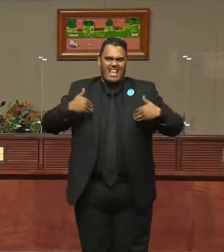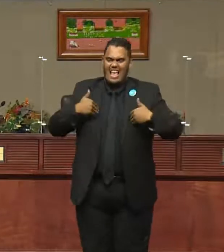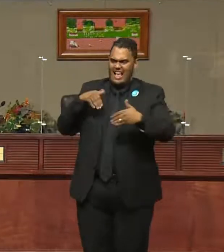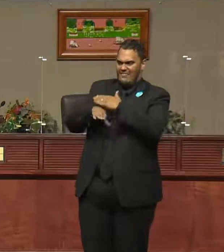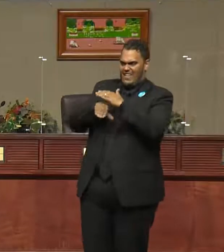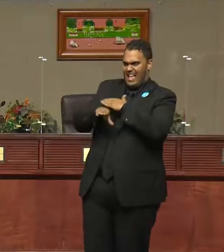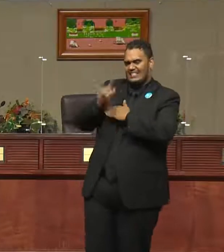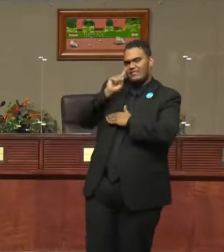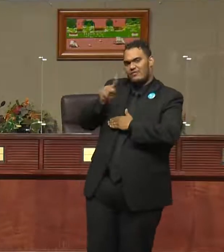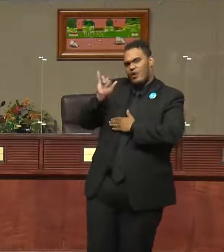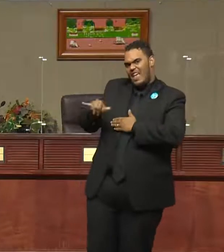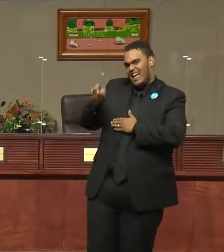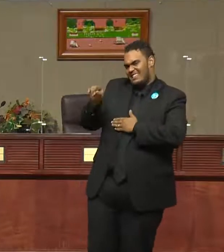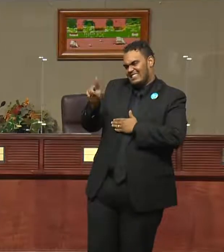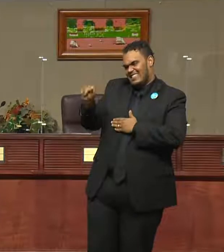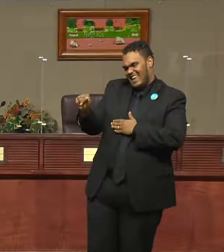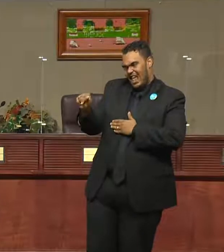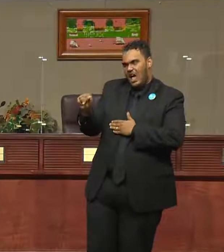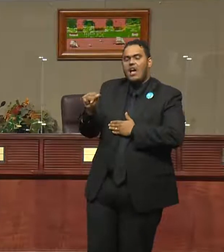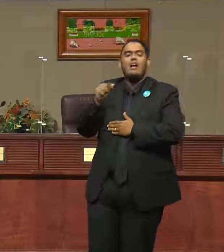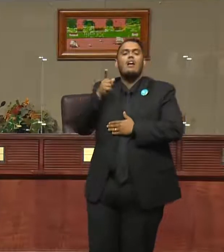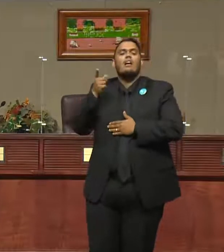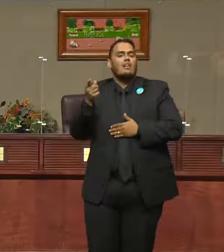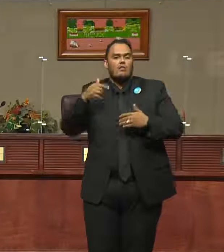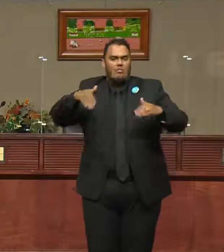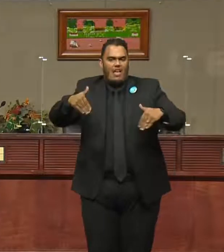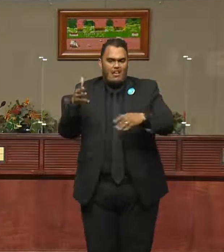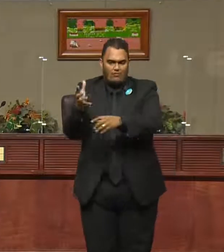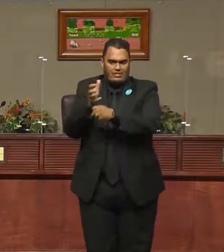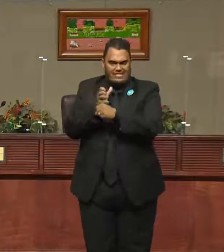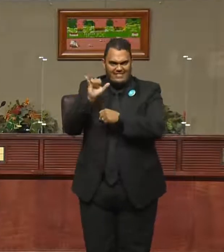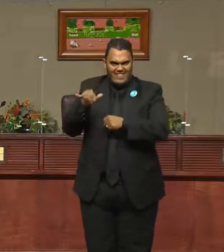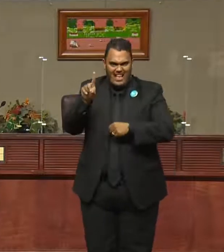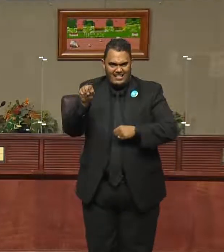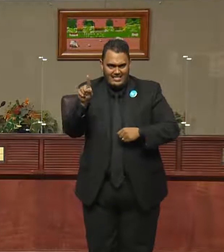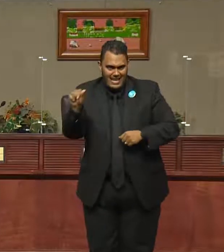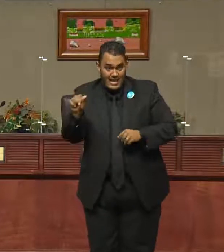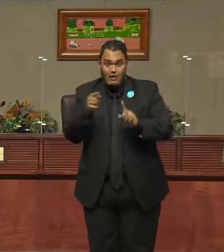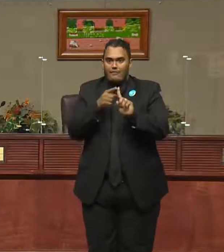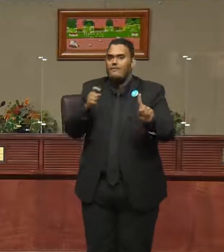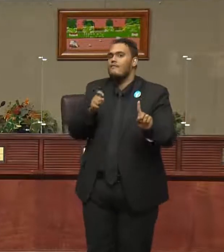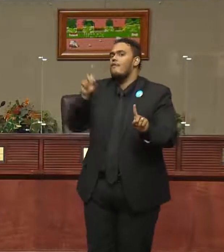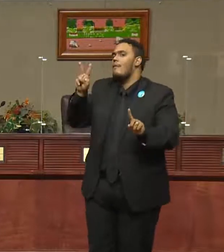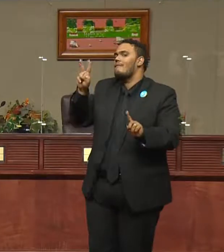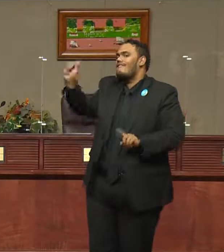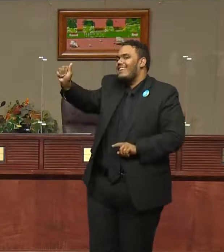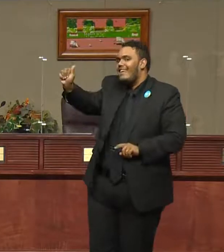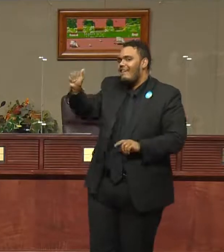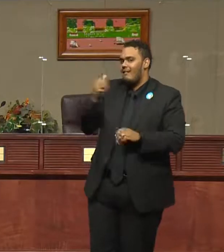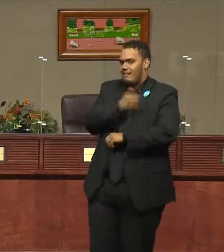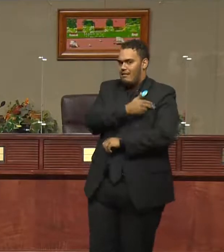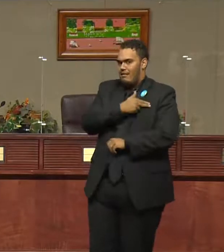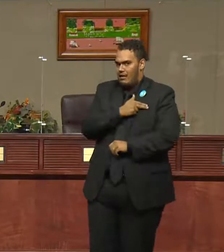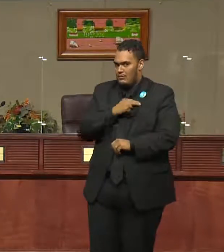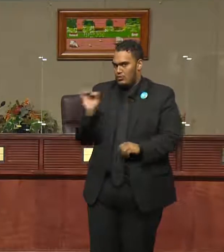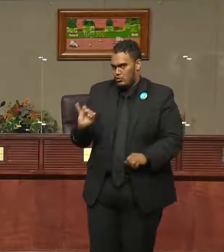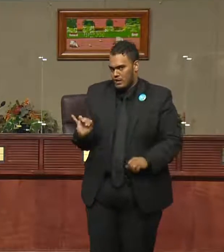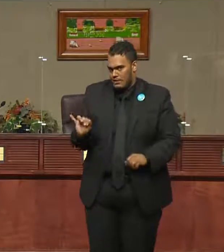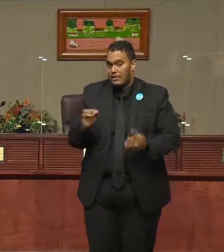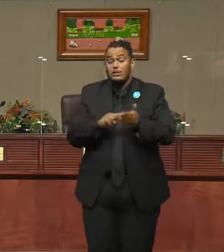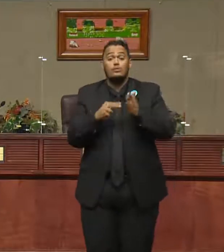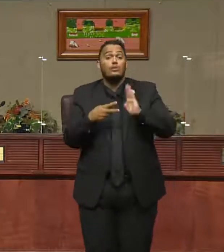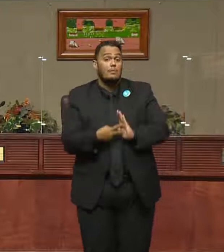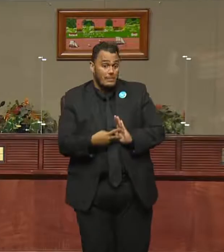other. And also, we have not received information from the VA hospital. So we know that we are off by a